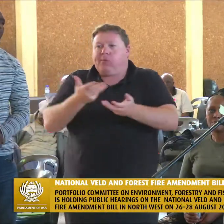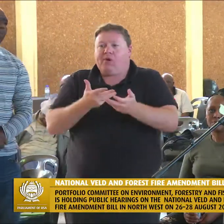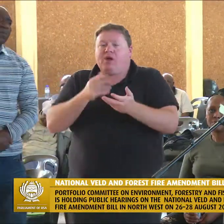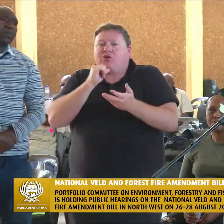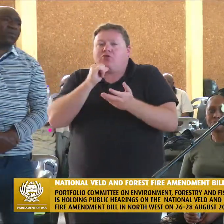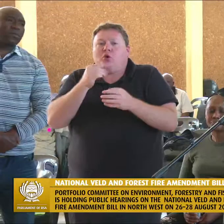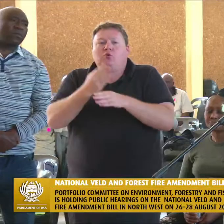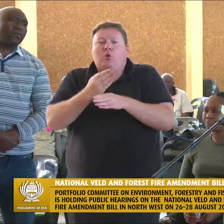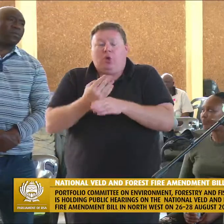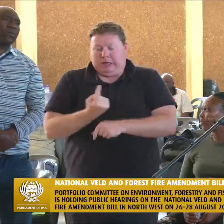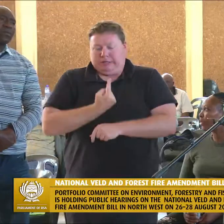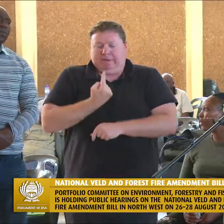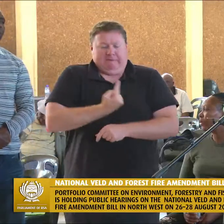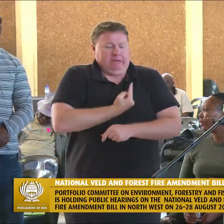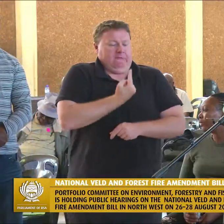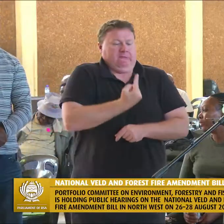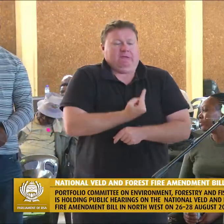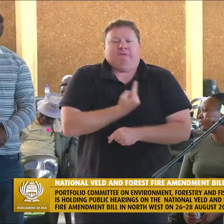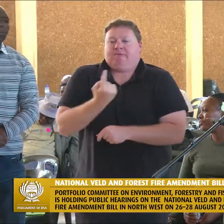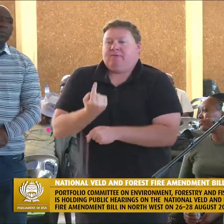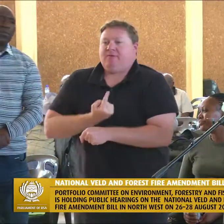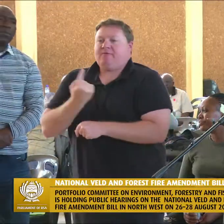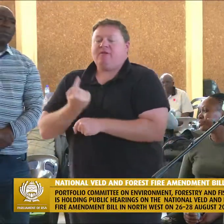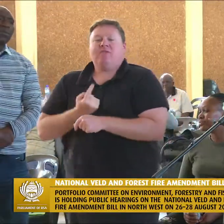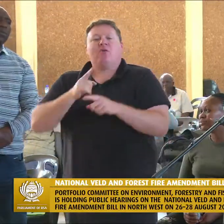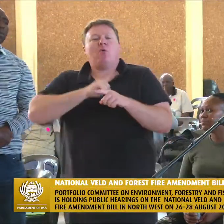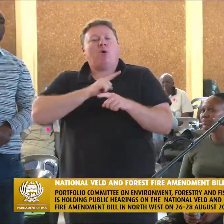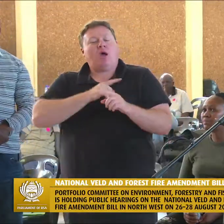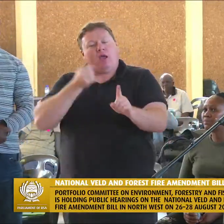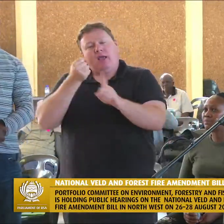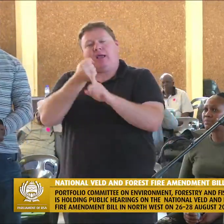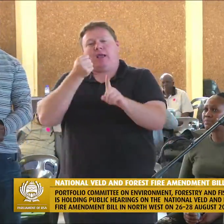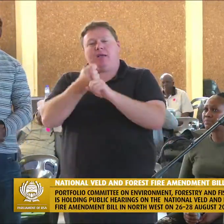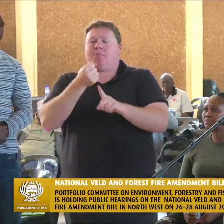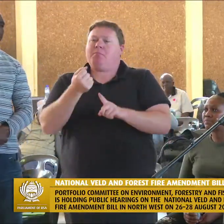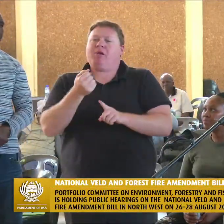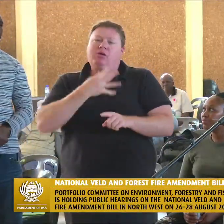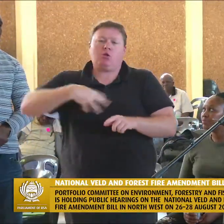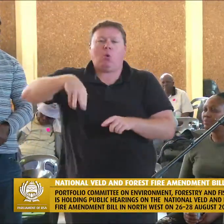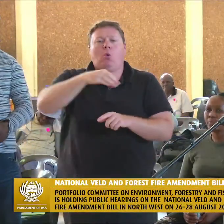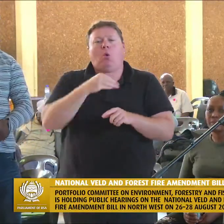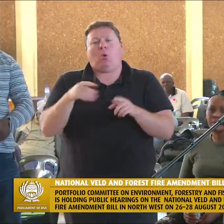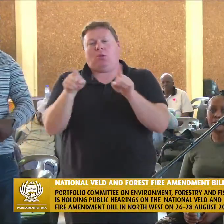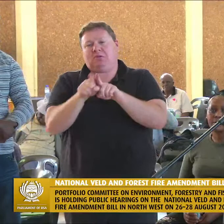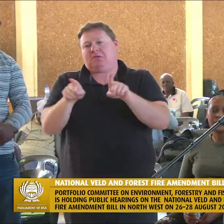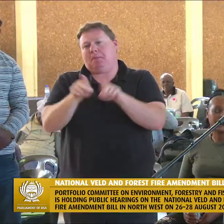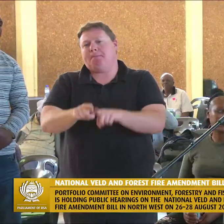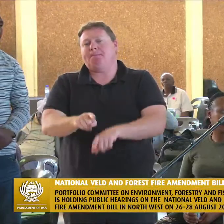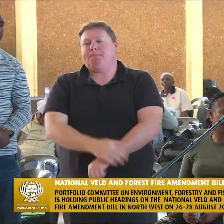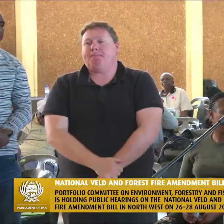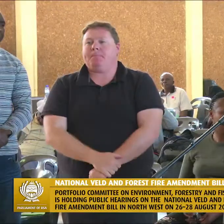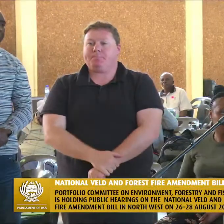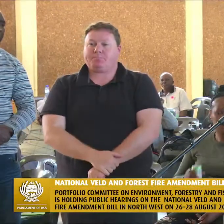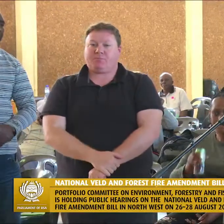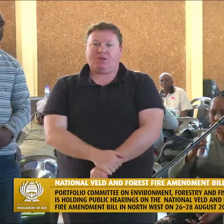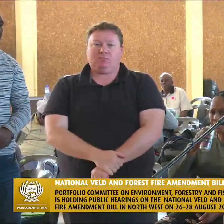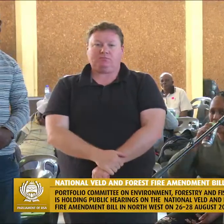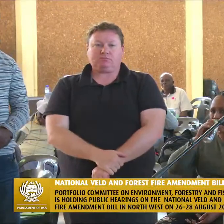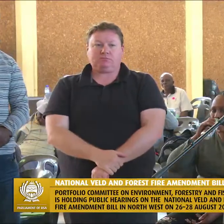because we do impact on each other one way or the other foreign